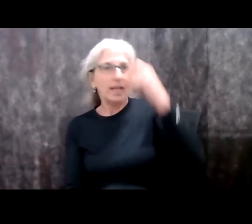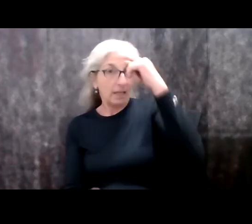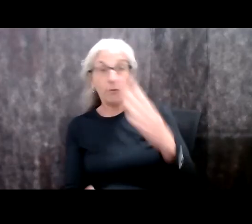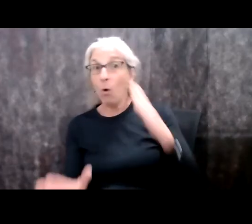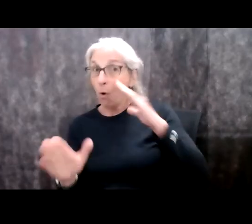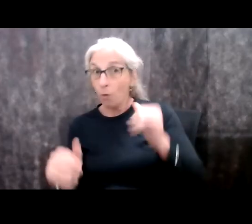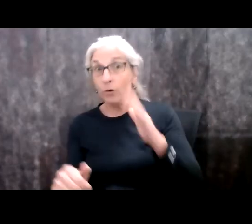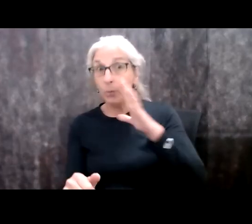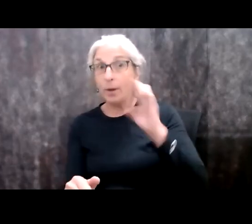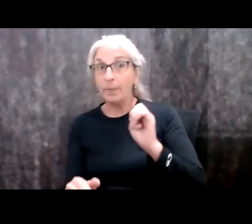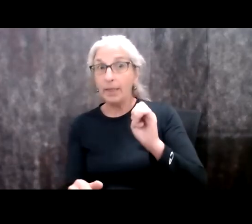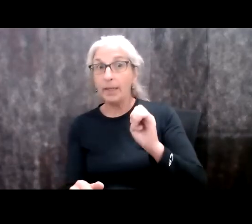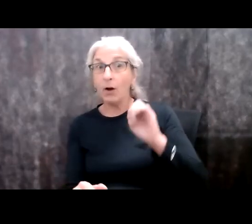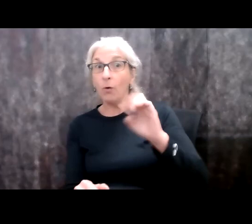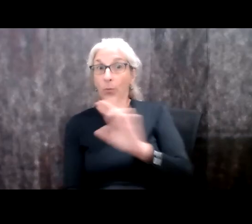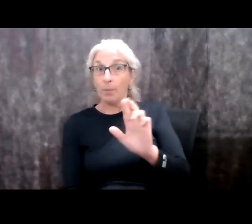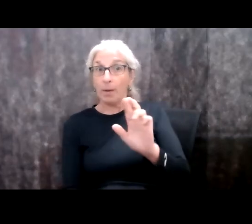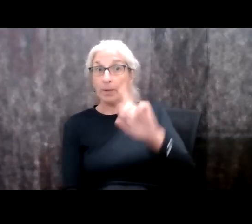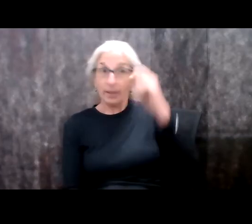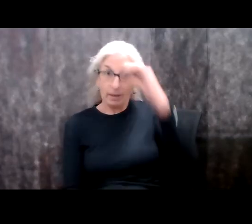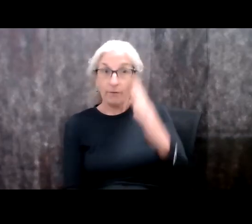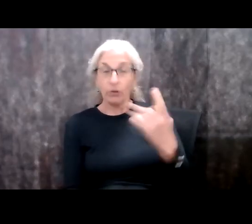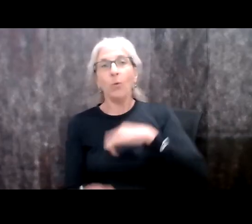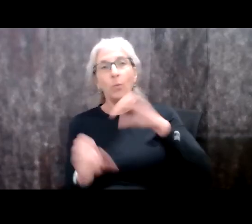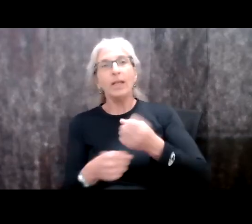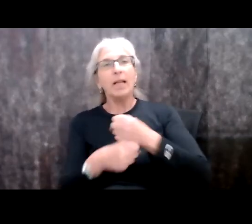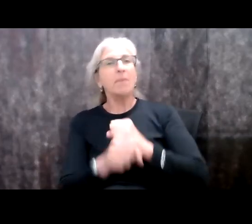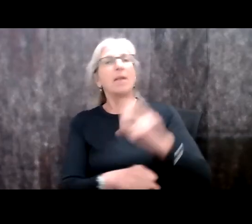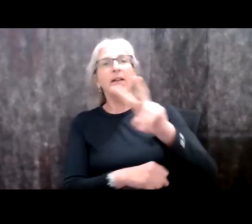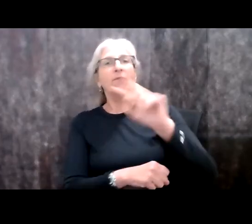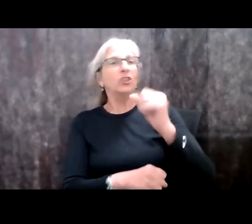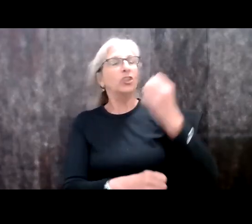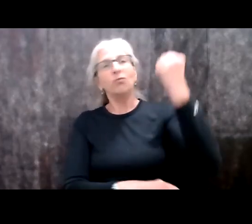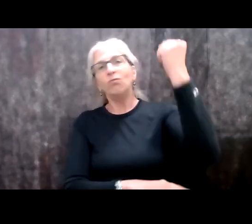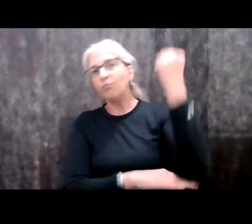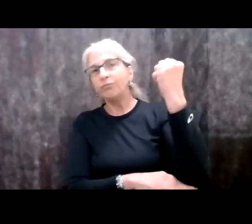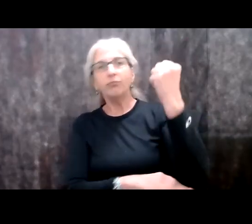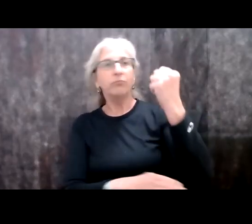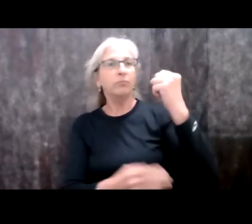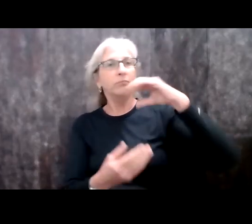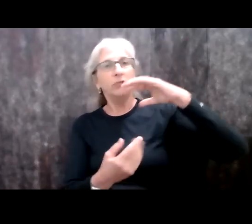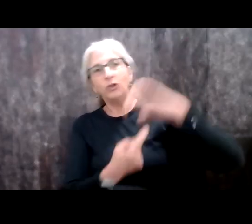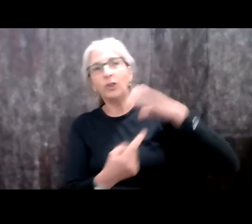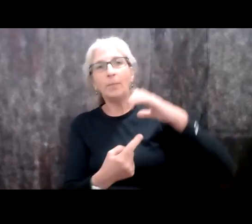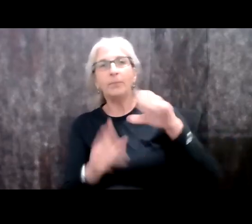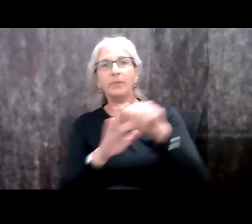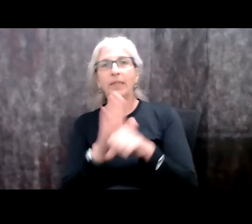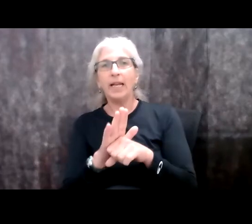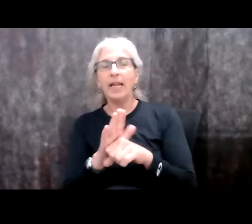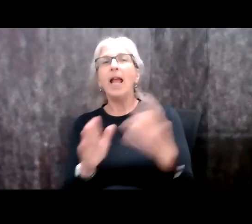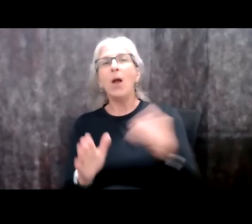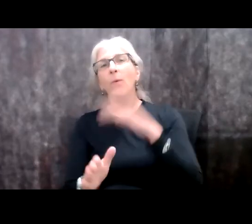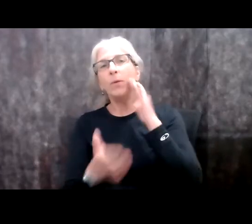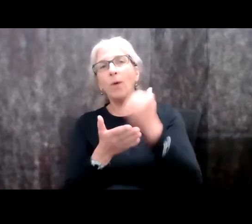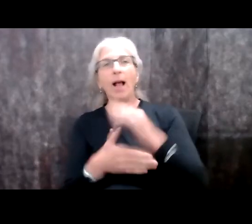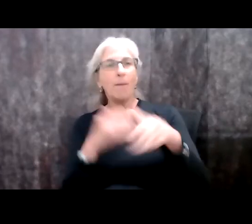governor, so that we can really make Virginia the number one state. And most importantly, help all our communities, just not one community, all our